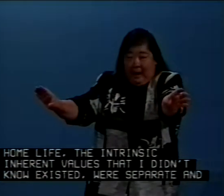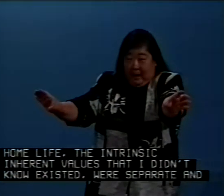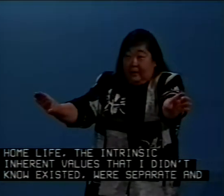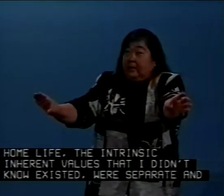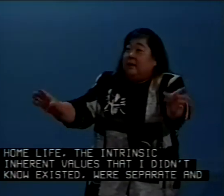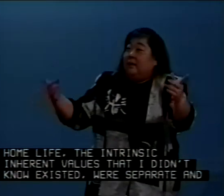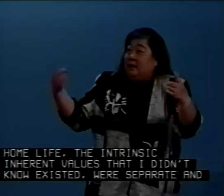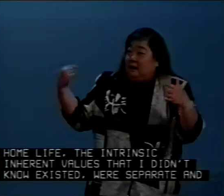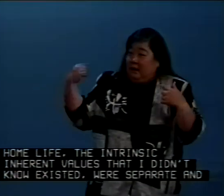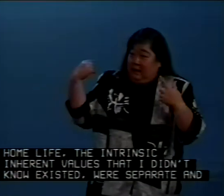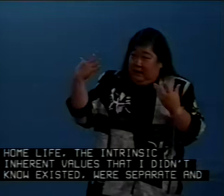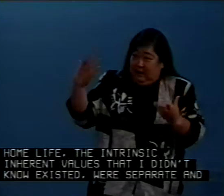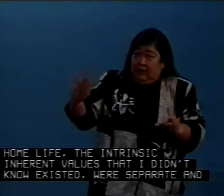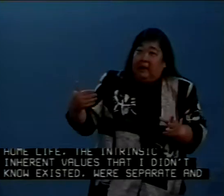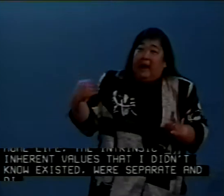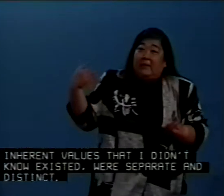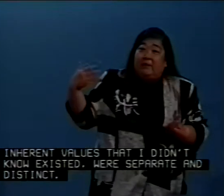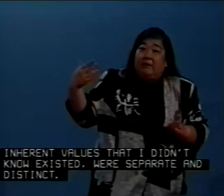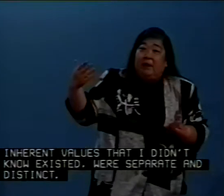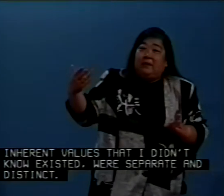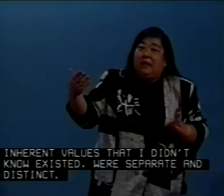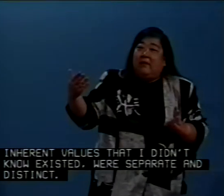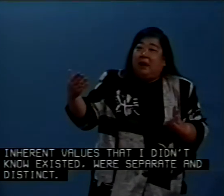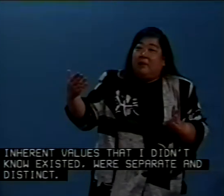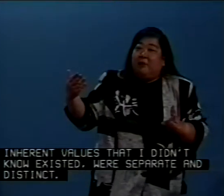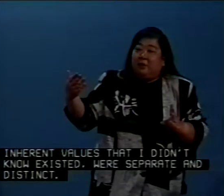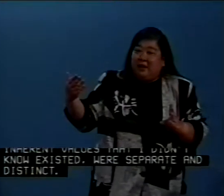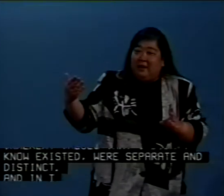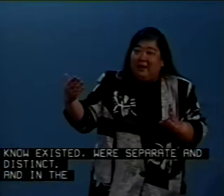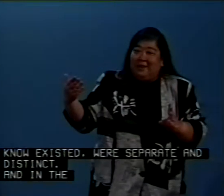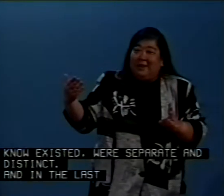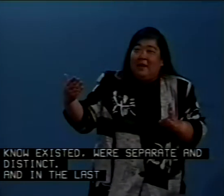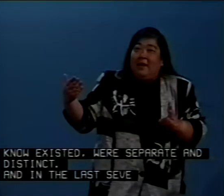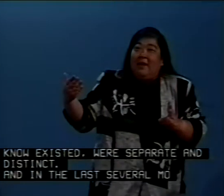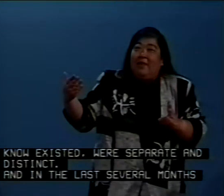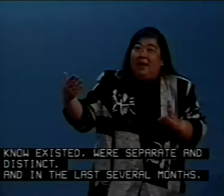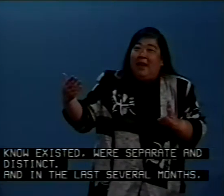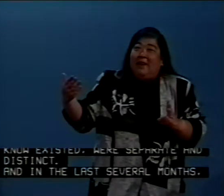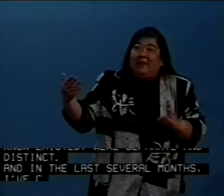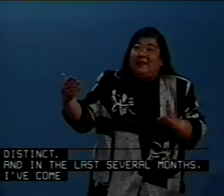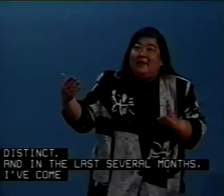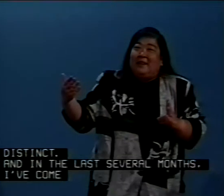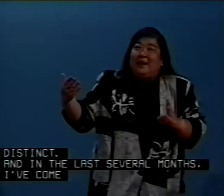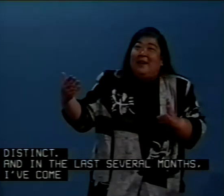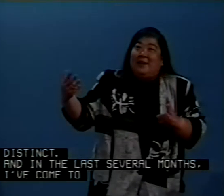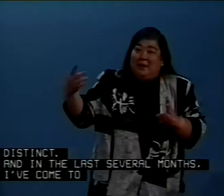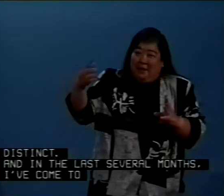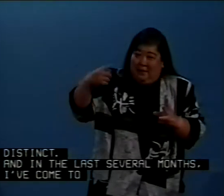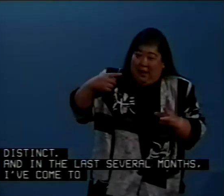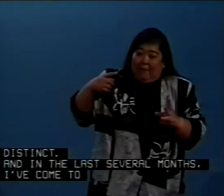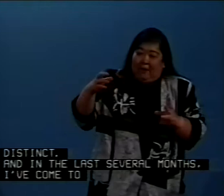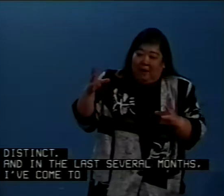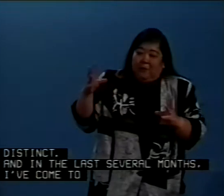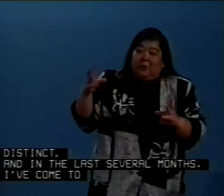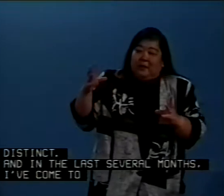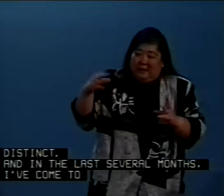And in the last several months, I've come to realize that I've come to